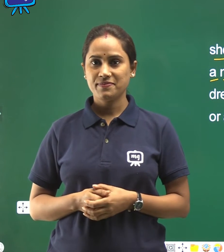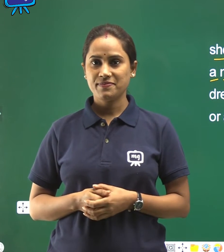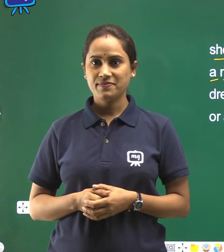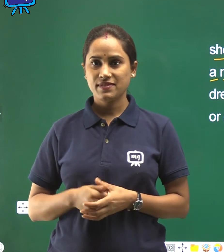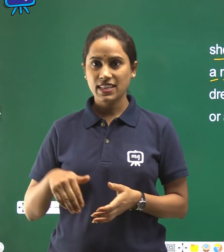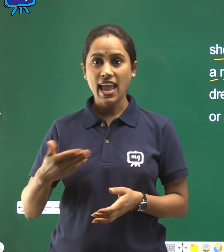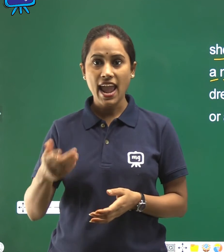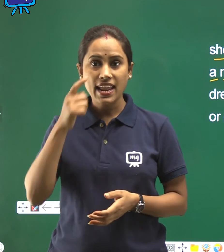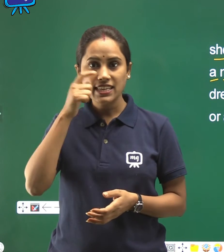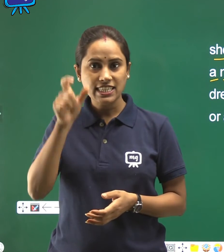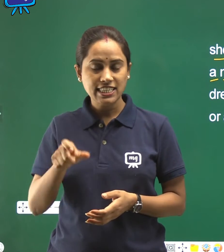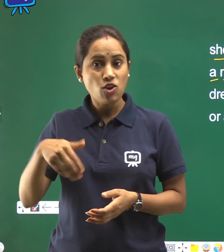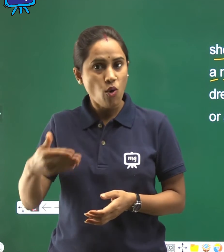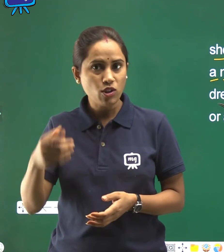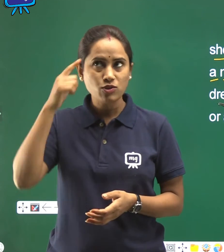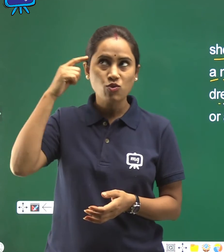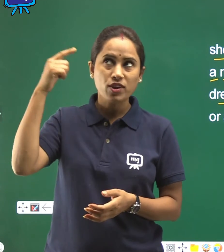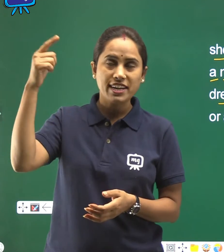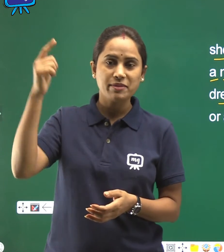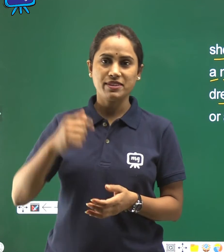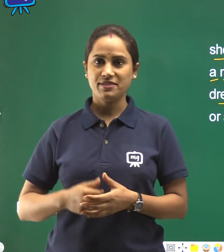and she also dreamed